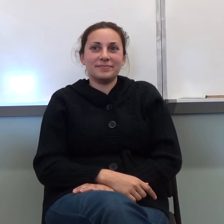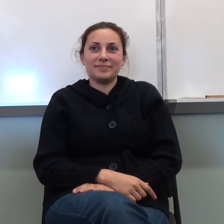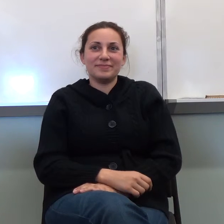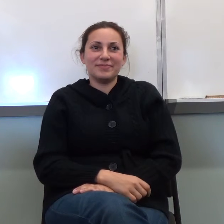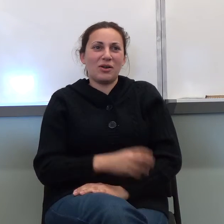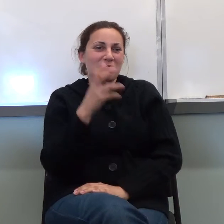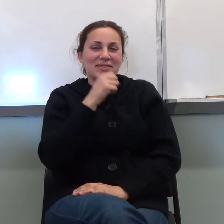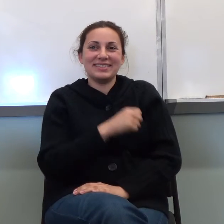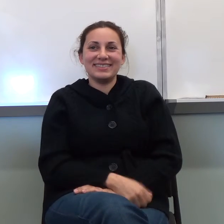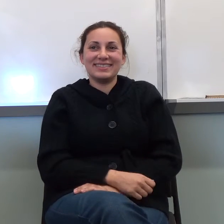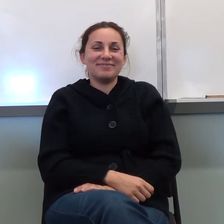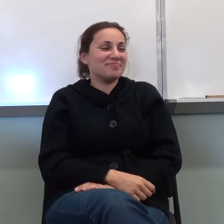Notice that we divided